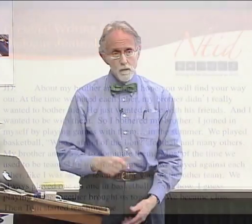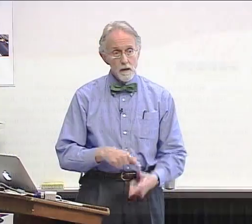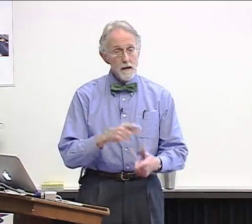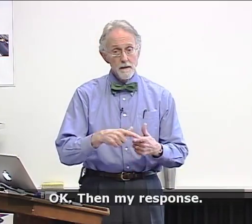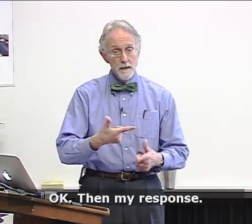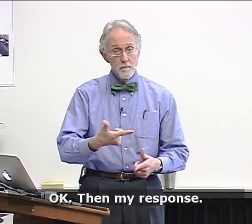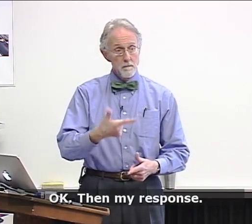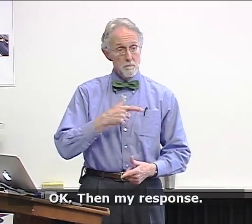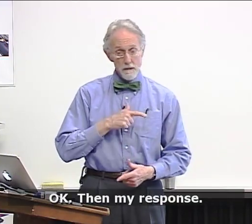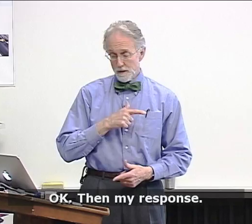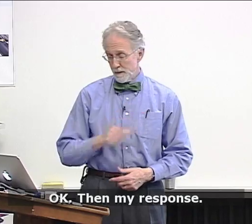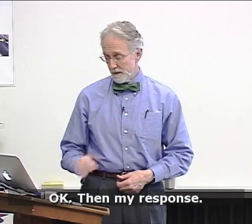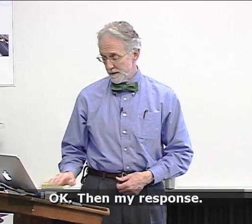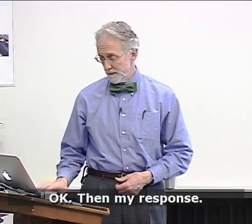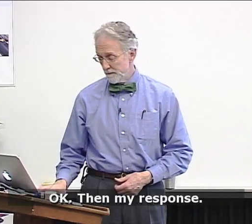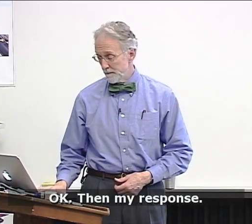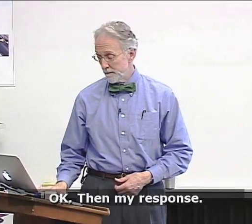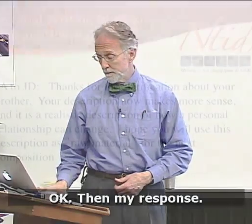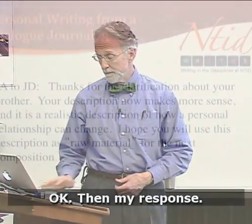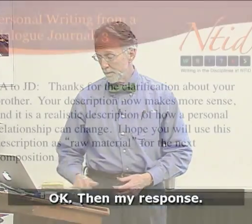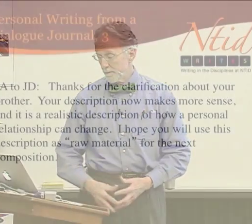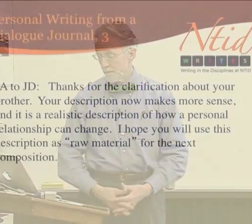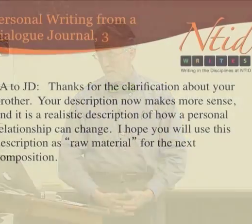Okay, then my response.